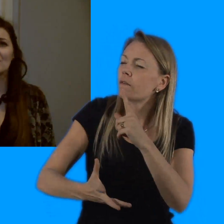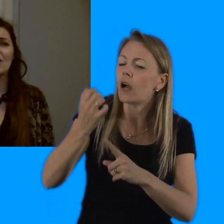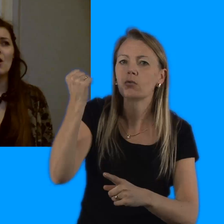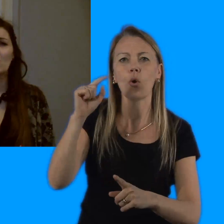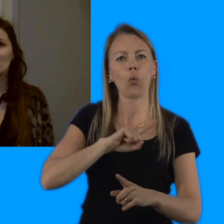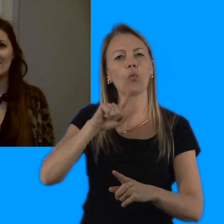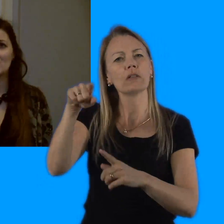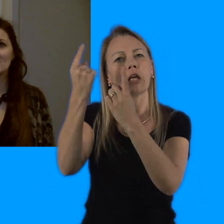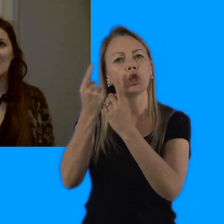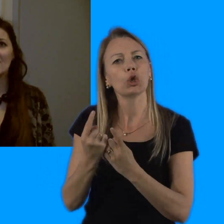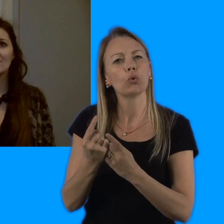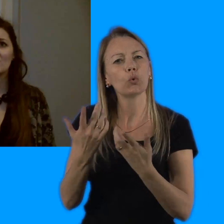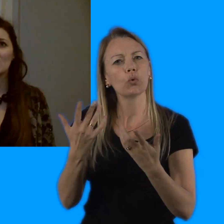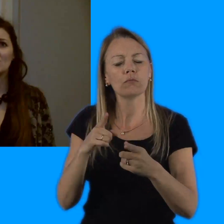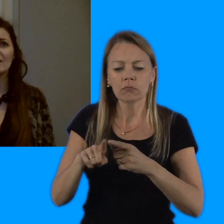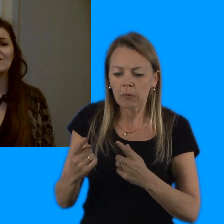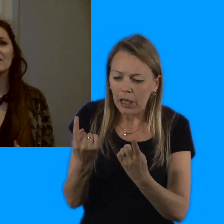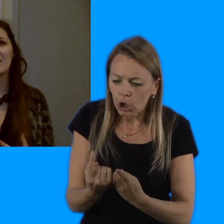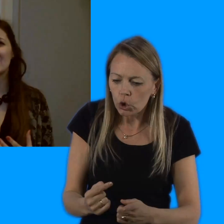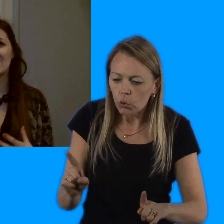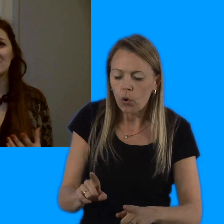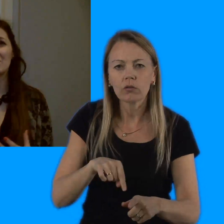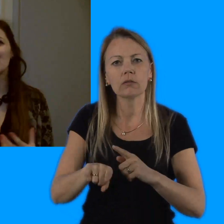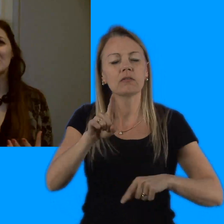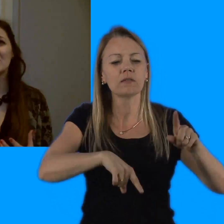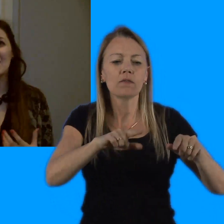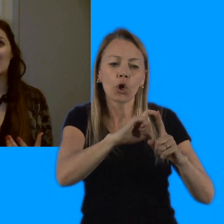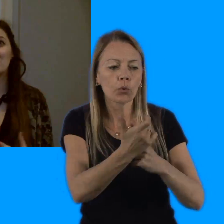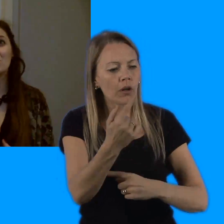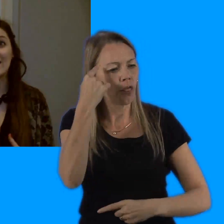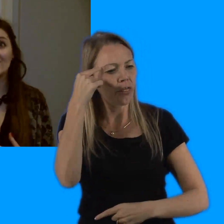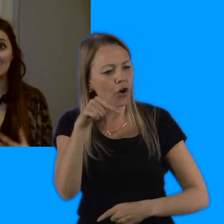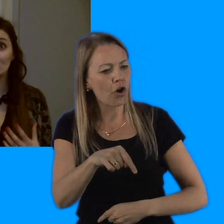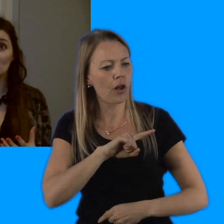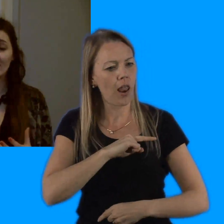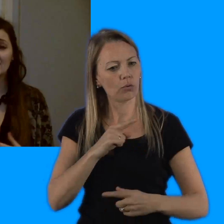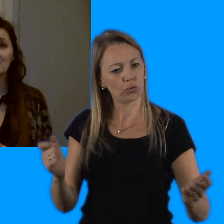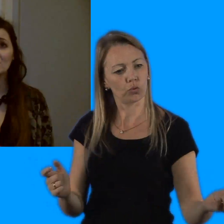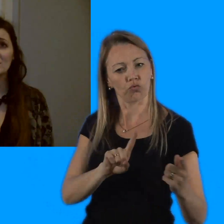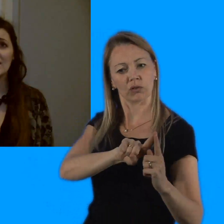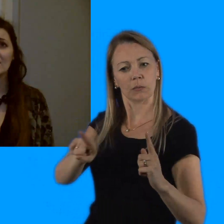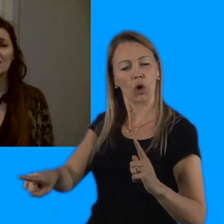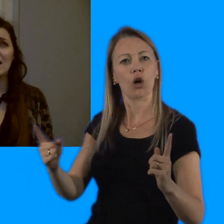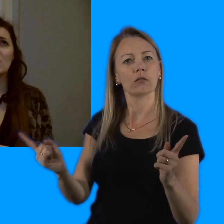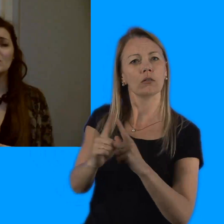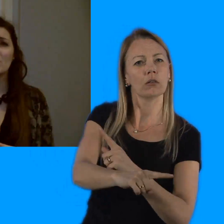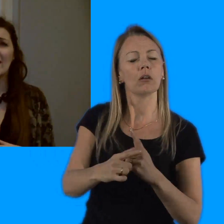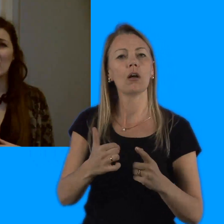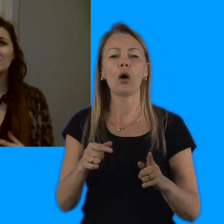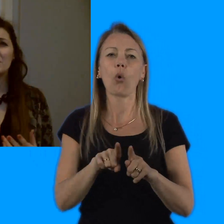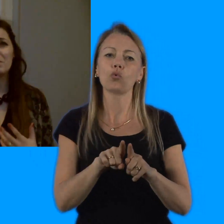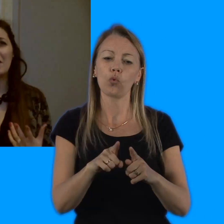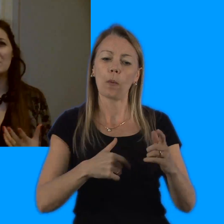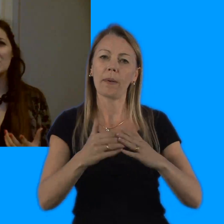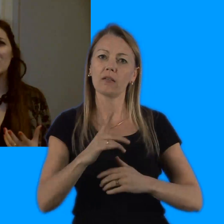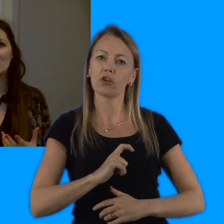finding out what the issues are, you know, and trying to find out in different communities how people think they would like to respond to that, and also